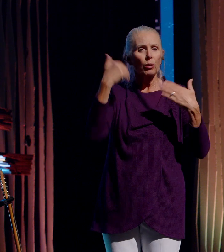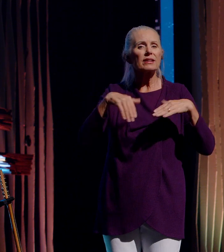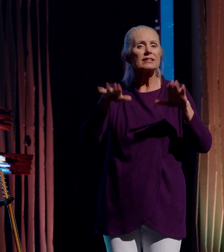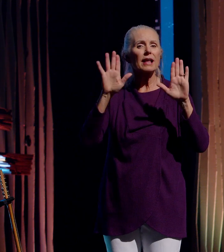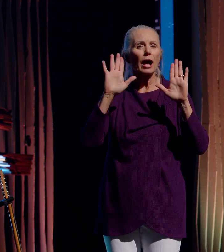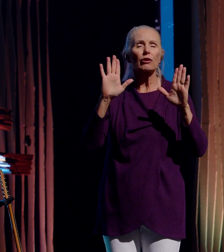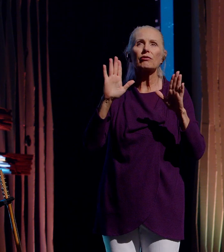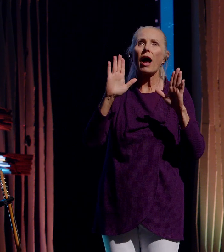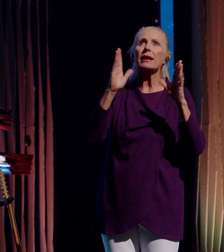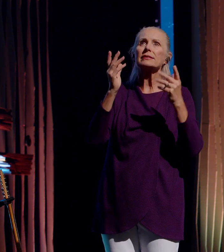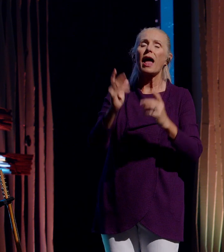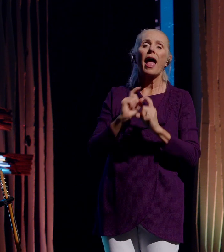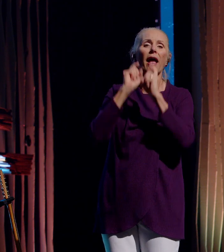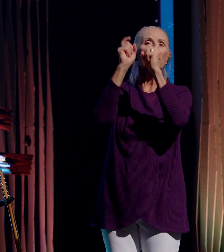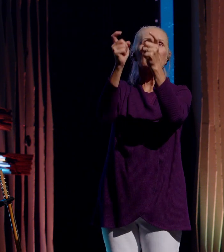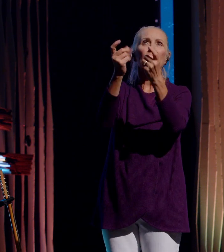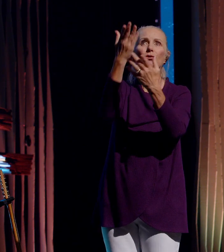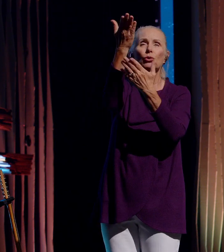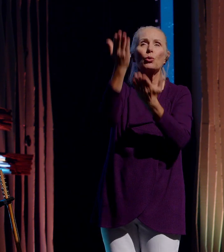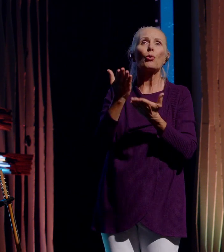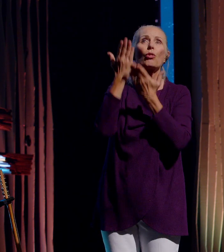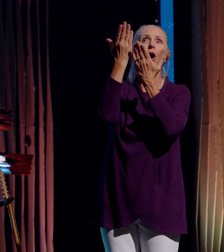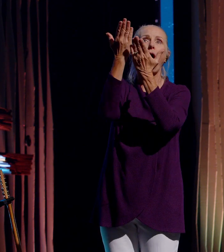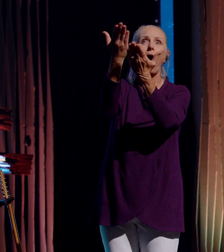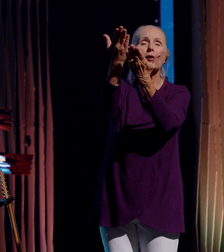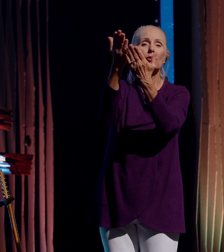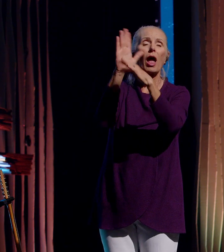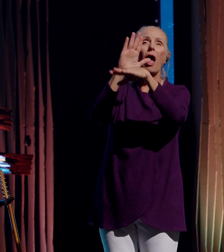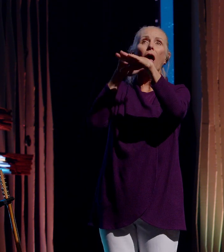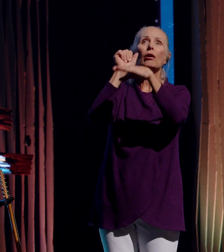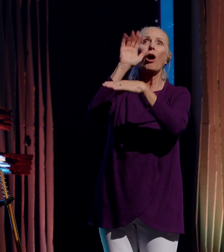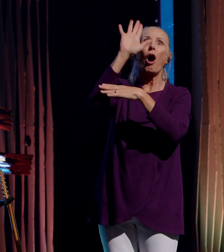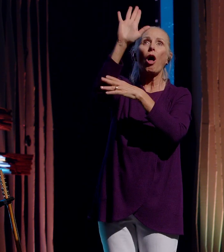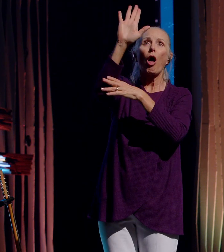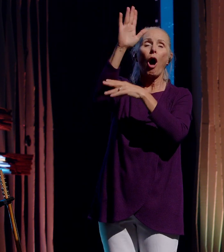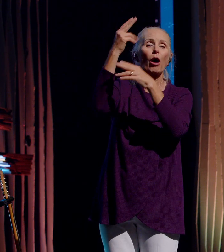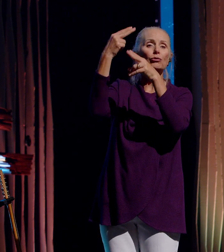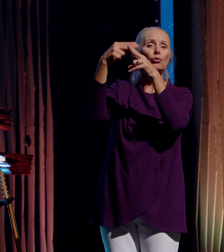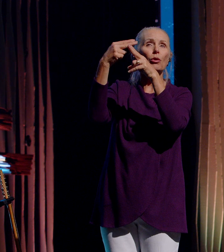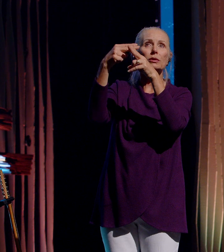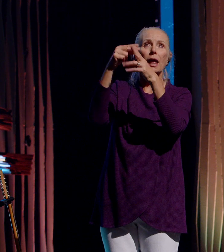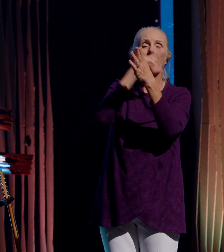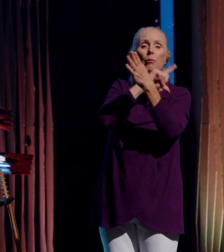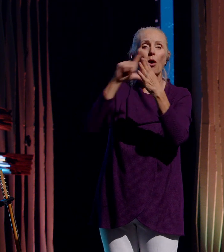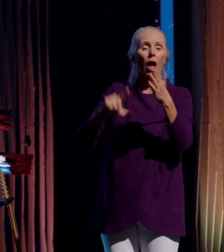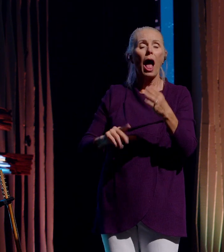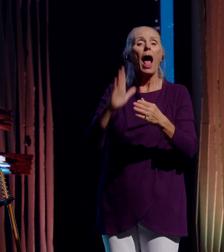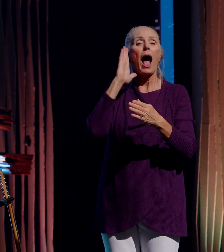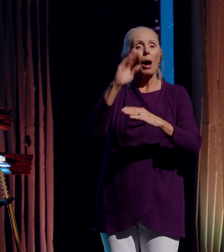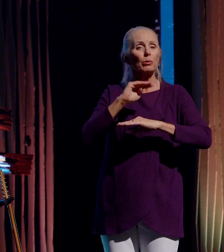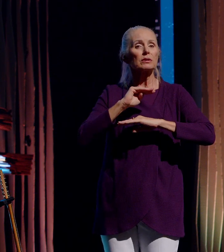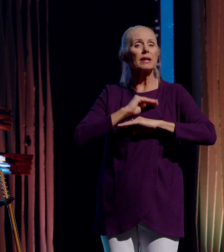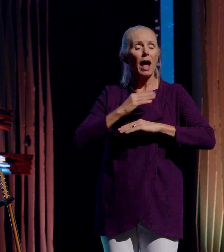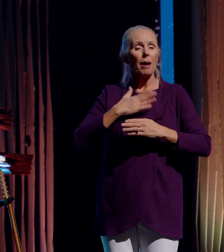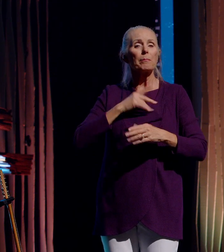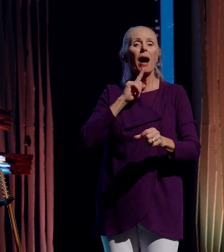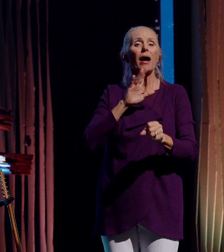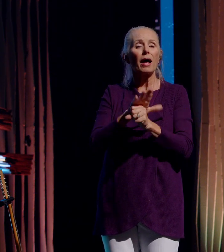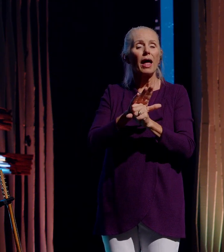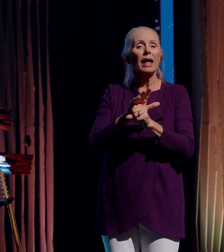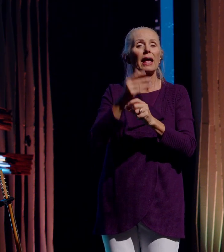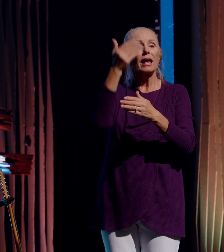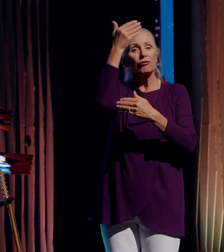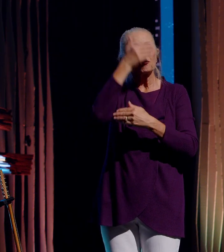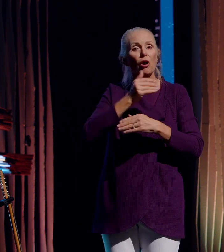thank offering to you and call on the name of the Lord. I will fulfill my vows to the Lord in the presence of all his